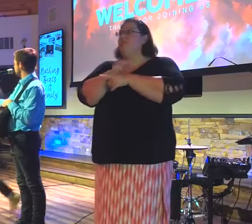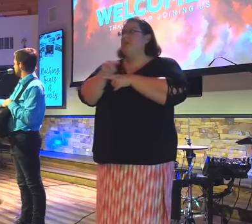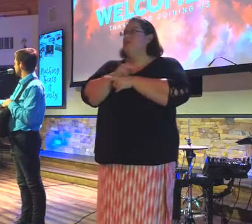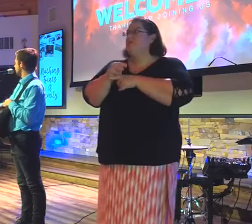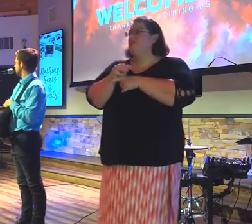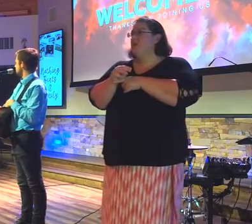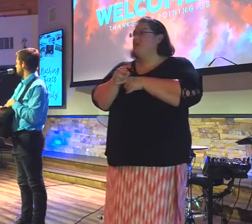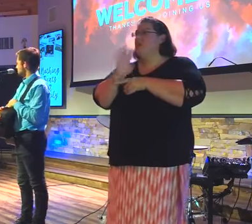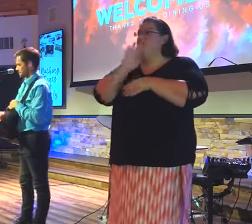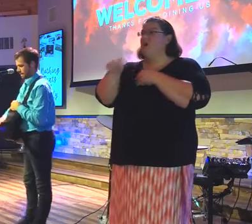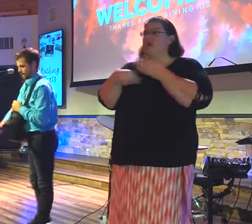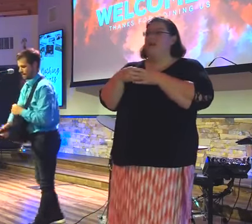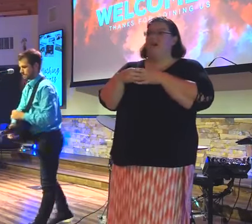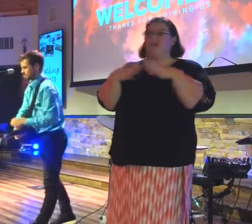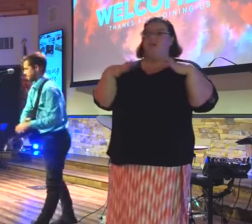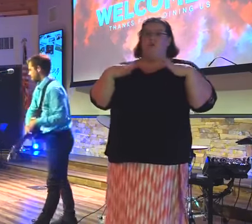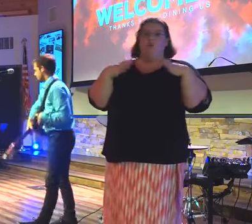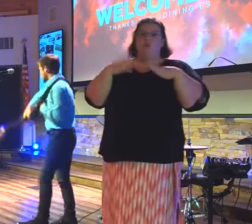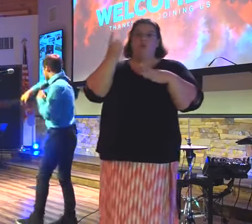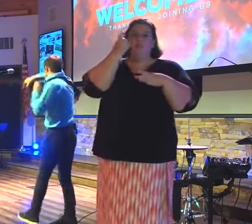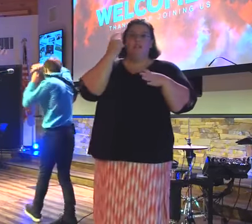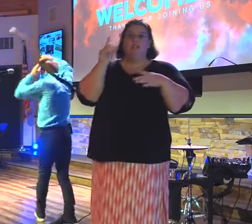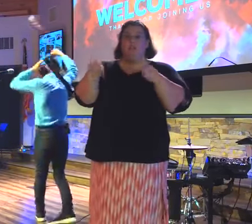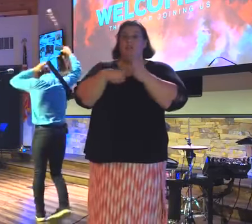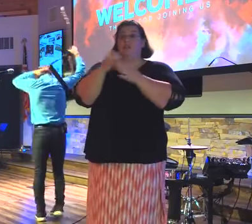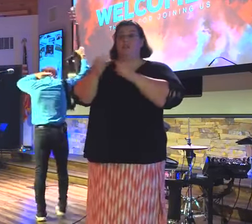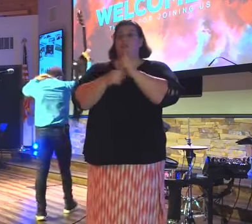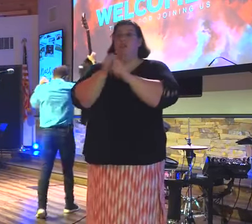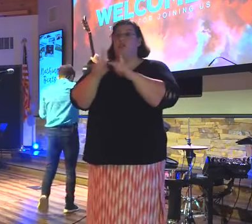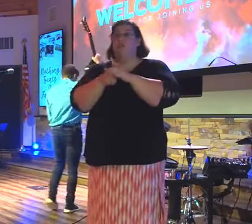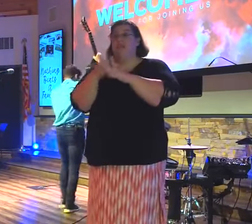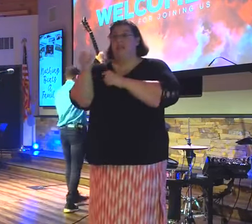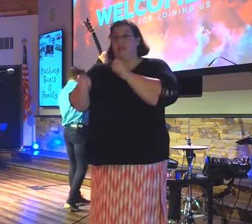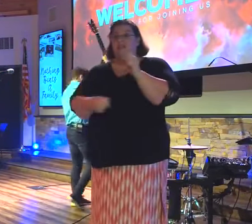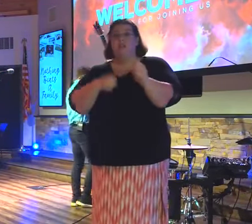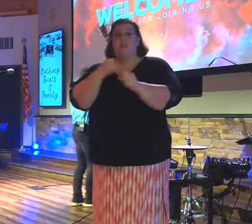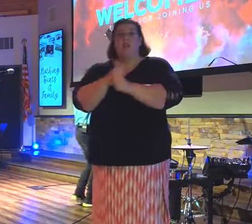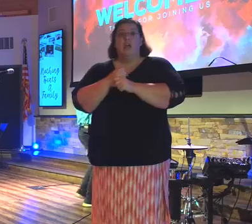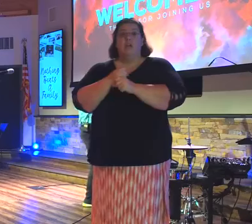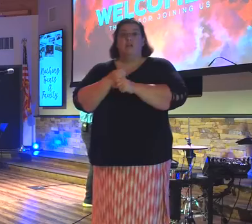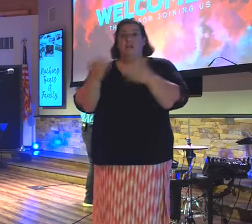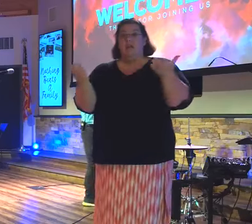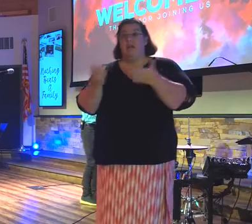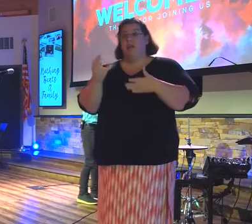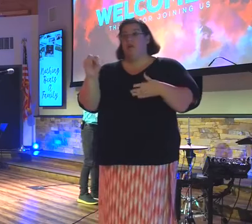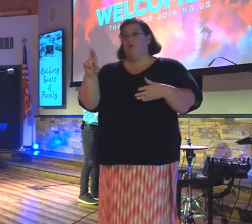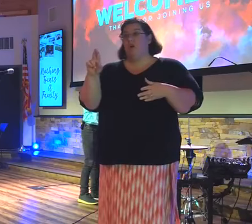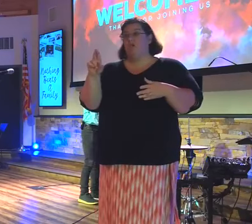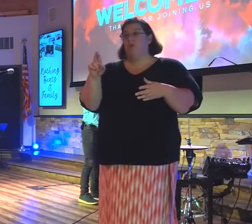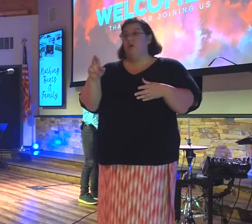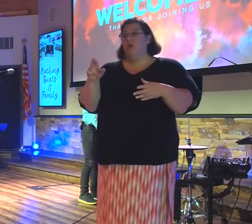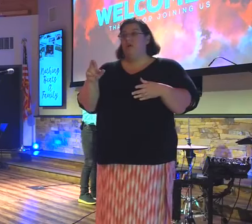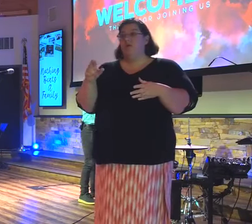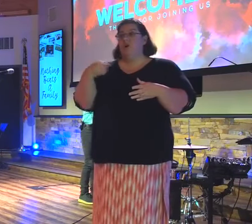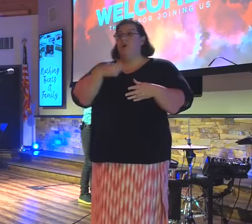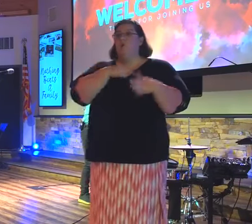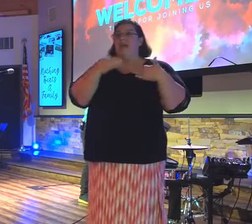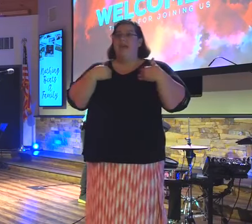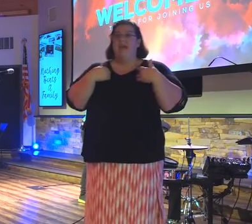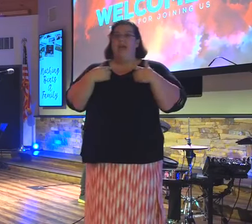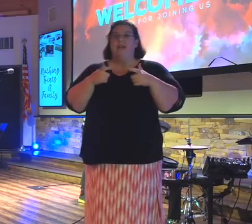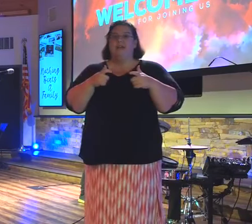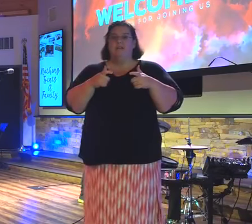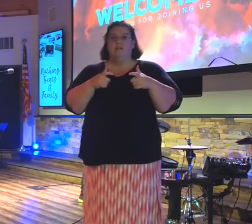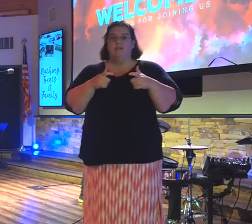the retreat that we have. Yeah, so this year, at the beginning of the year, here at Crossroads, as you guys know, we have a super